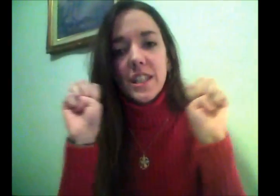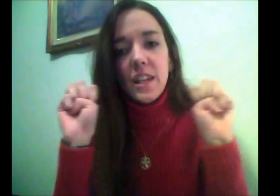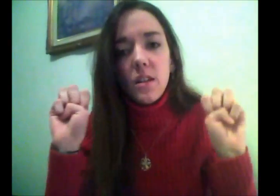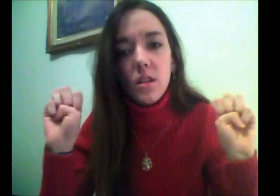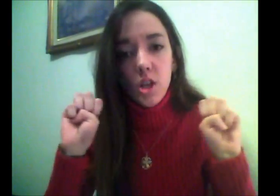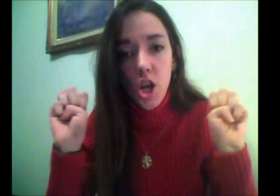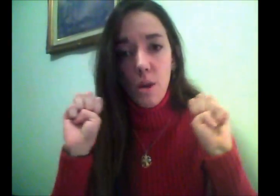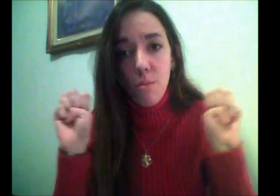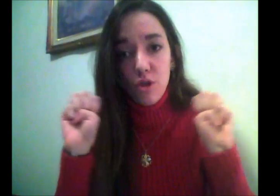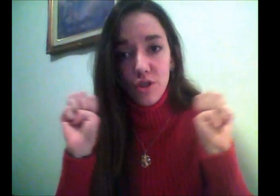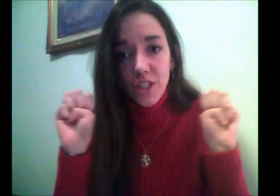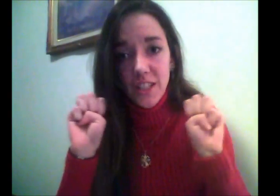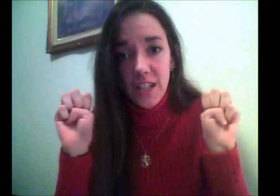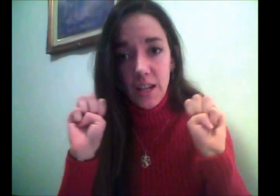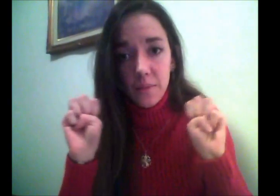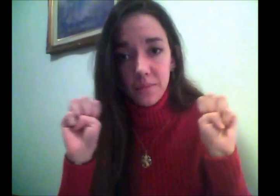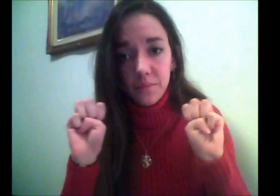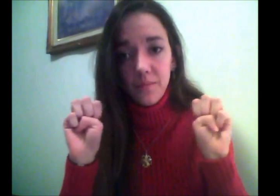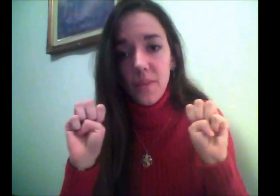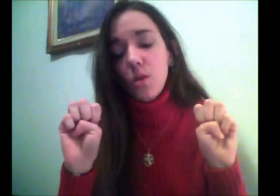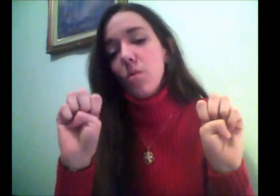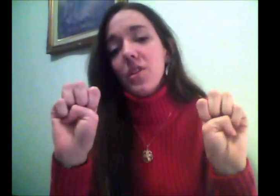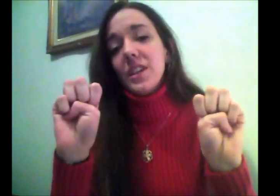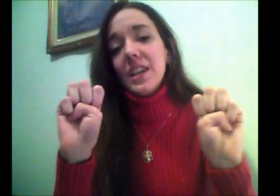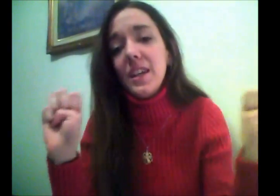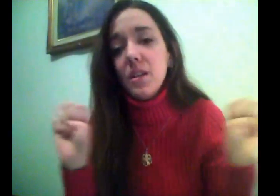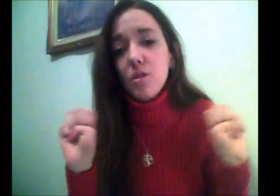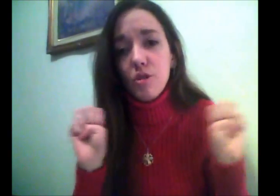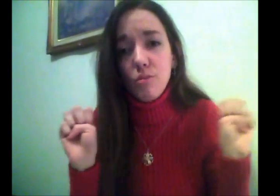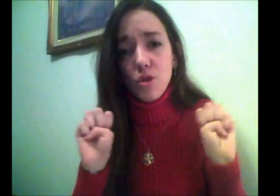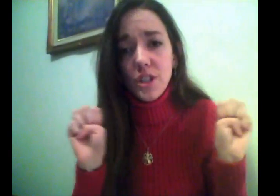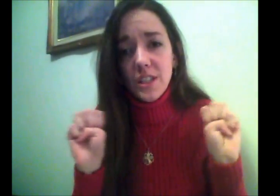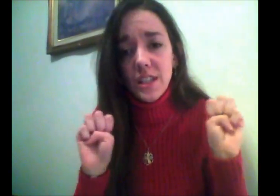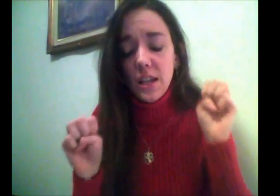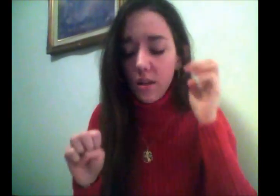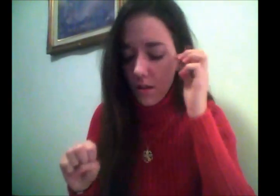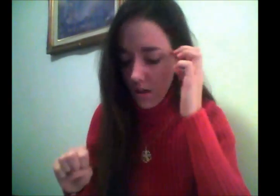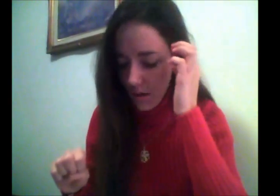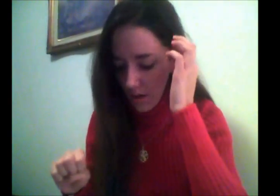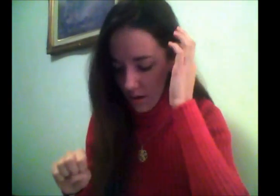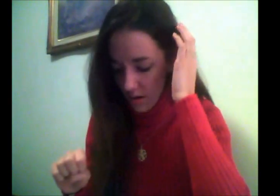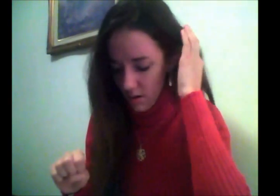Emergency. Emergency with an E. Emergency.